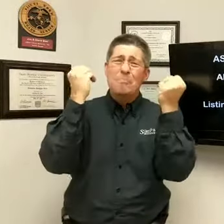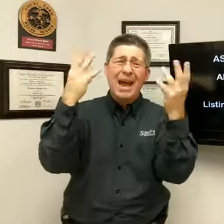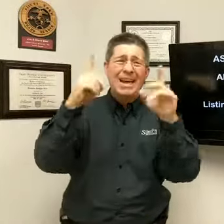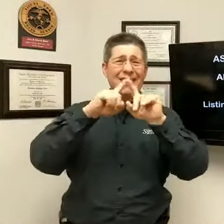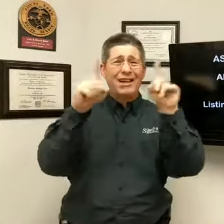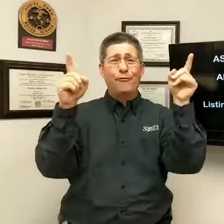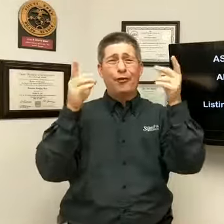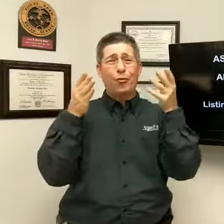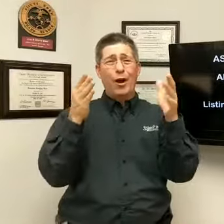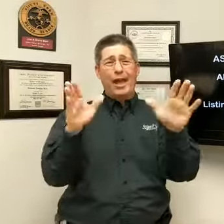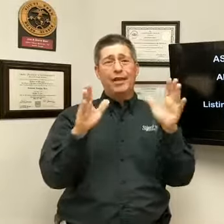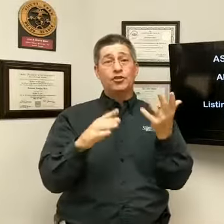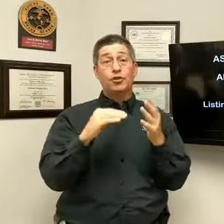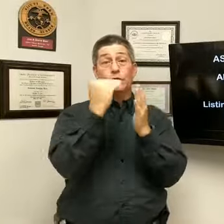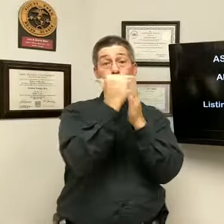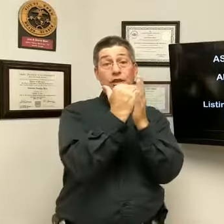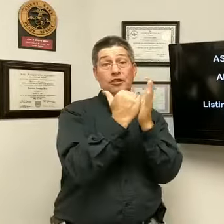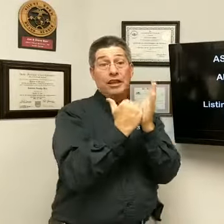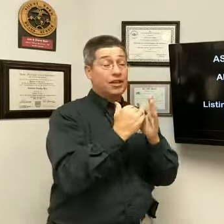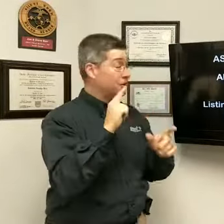many different ways to do this listing.